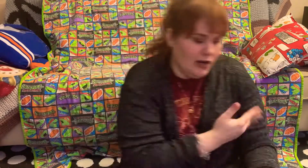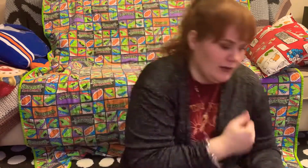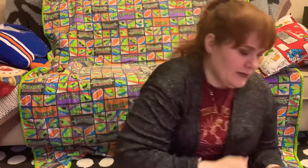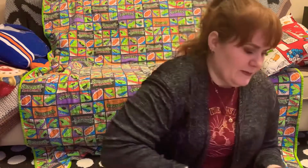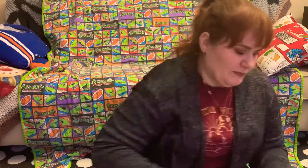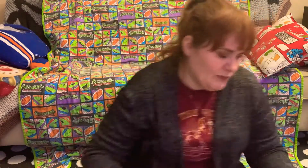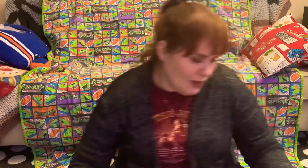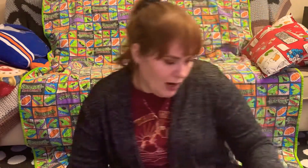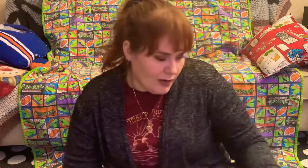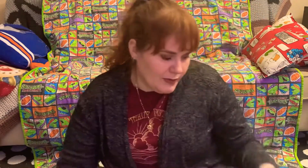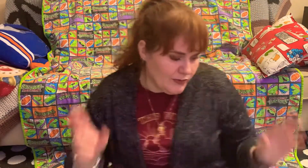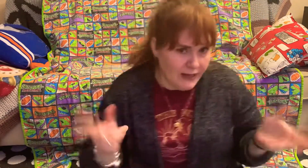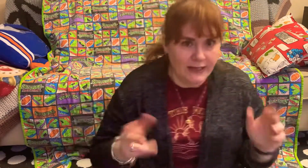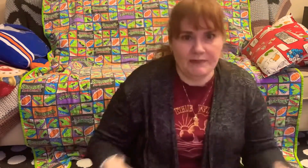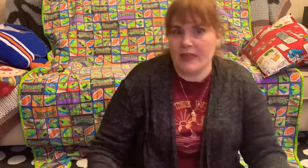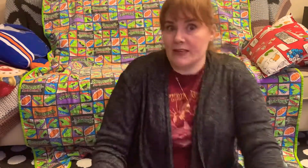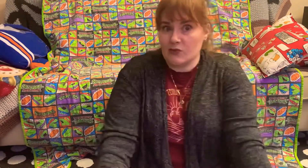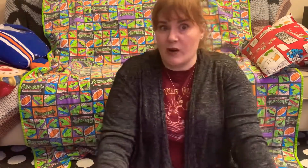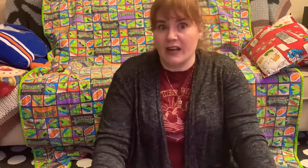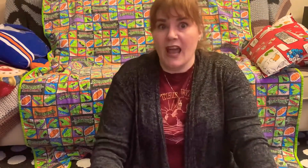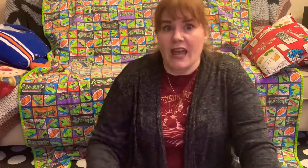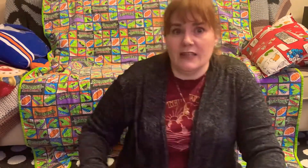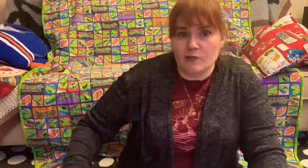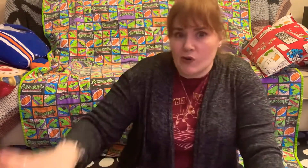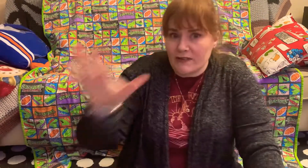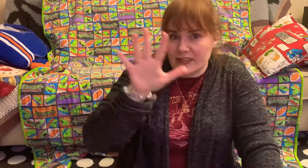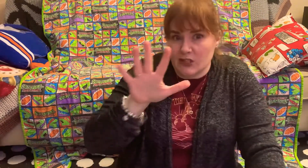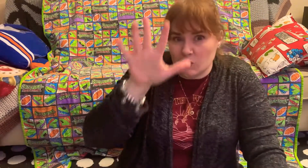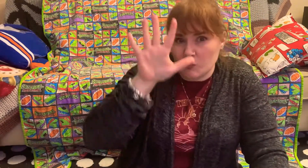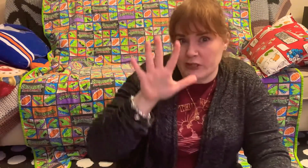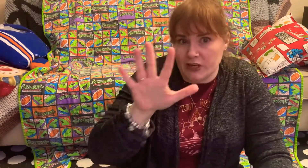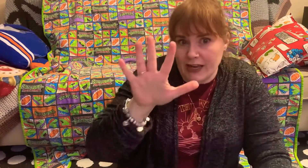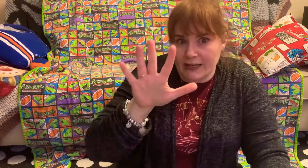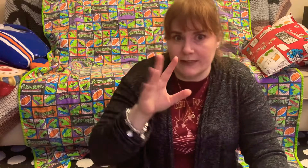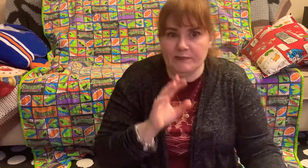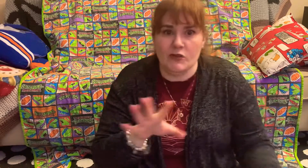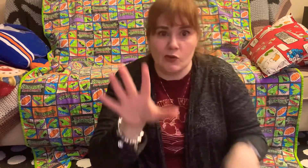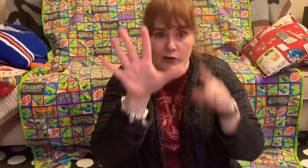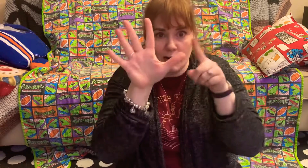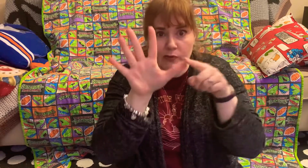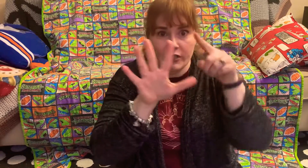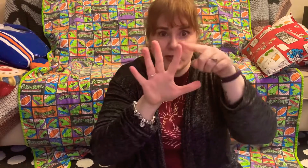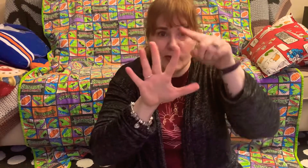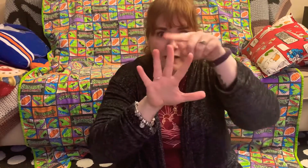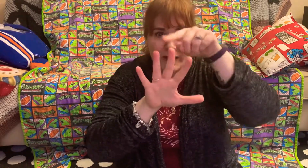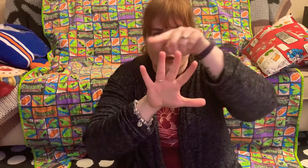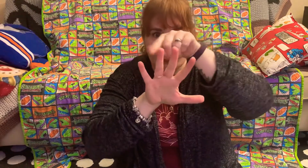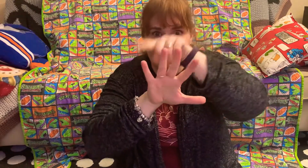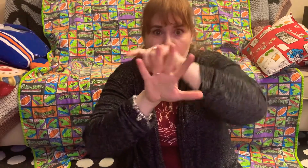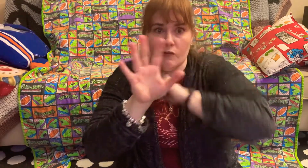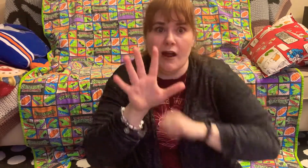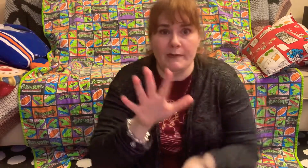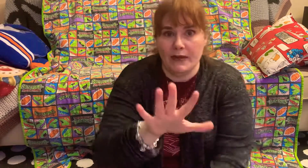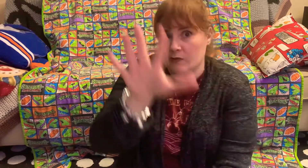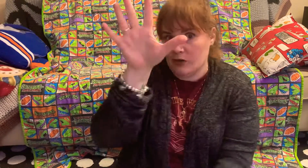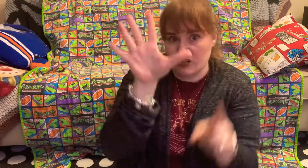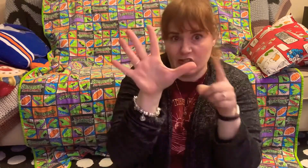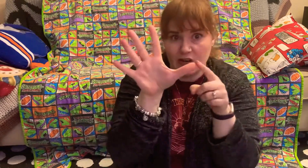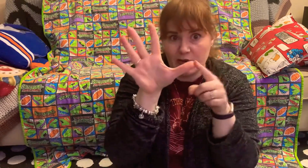songs. Are we ready? This one is more of a thing you do on your hand. So we're going to point to our fingers to do the rhyme, and we're going to start with our